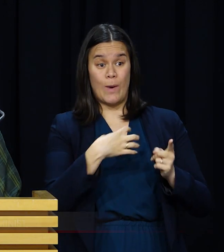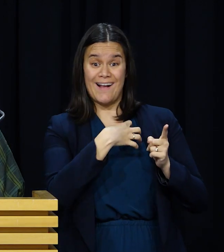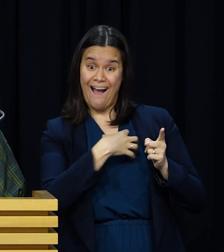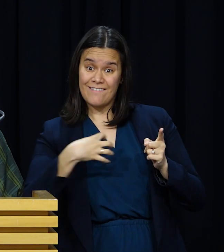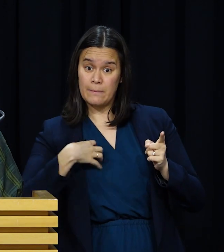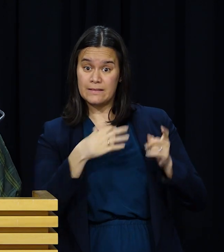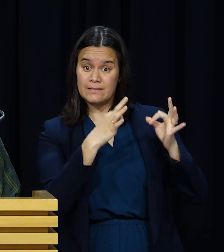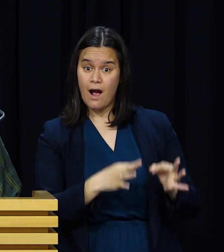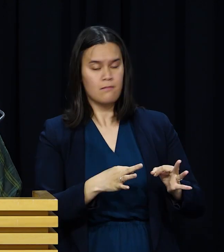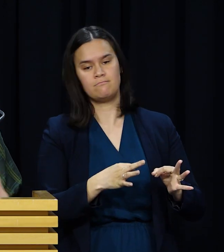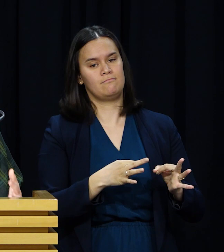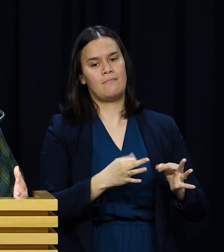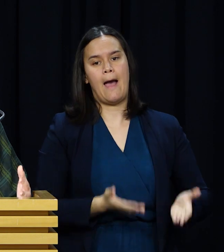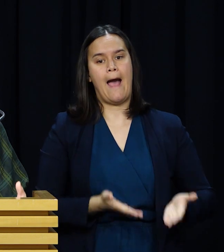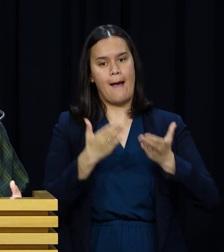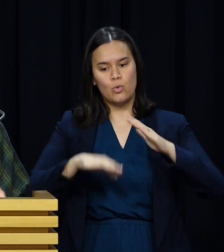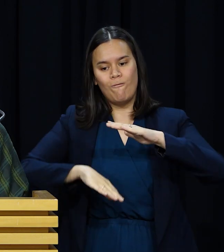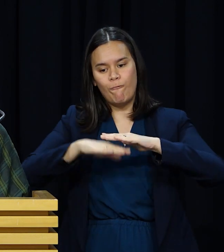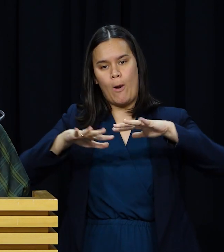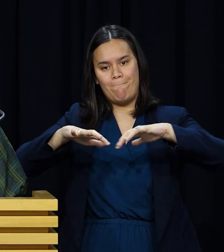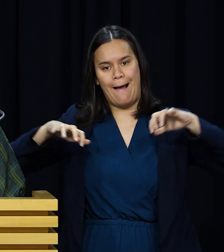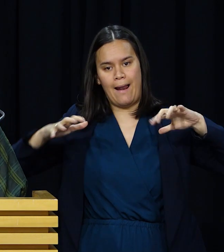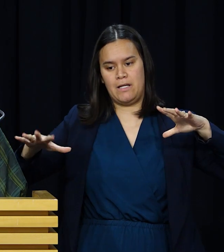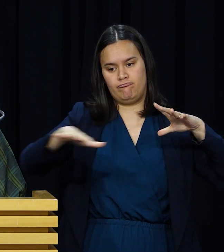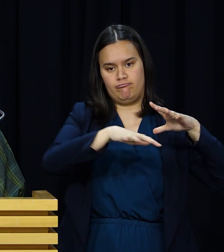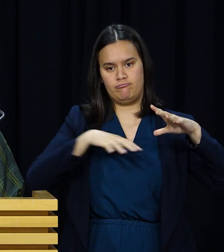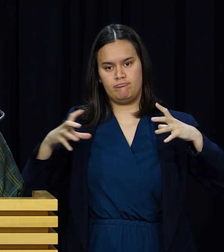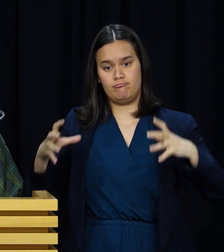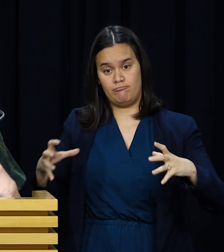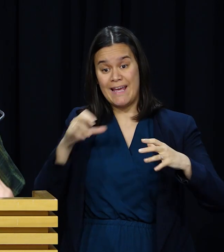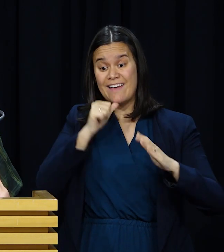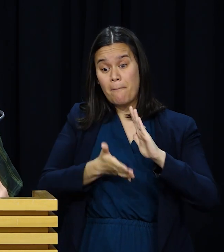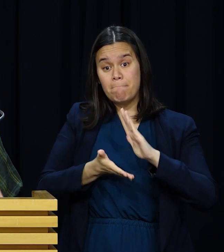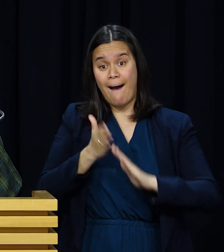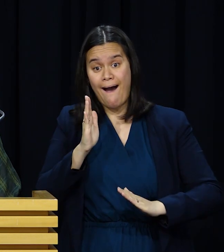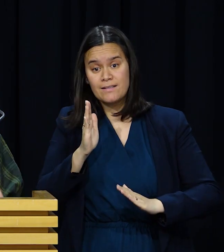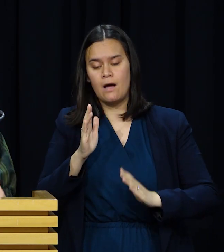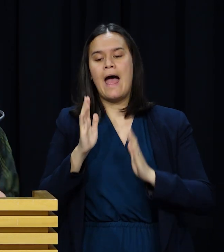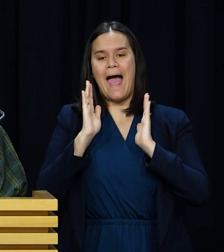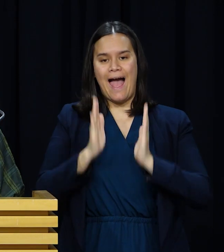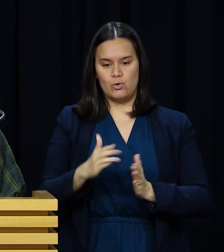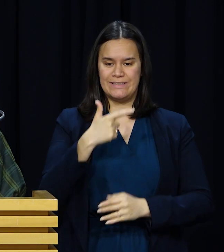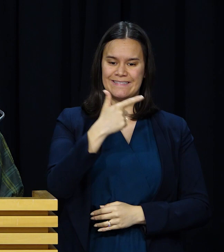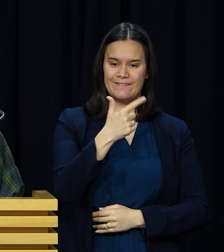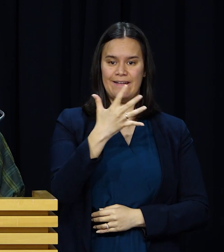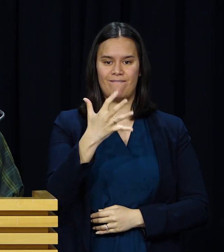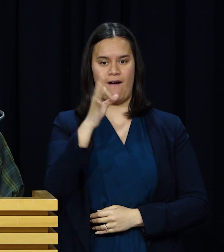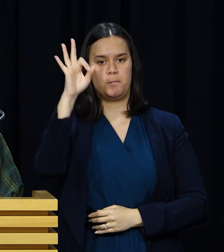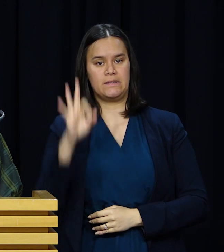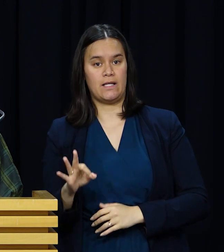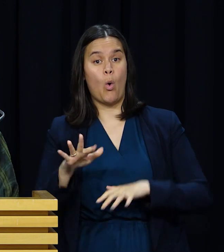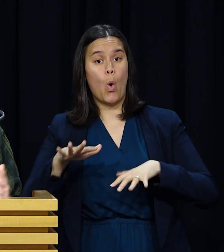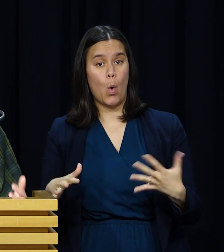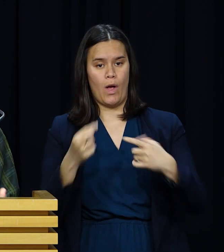this nature requires 75% of parliamentarian support. That's why it's our view that this is an issue best placed